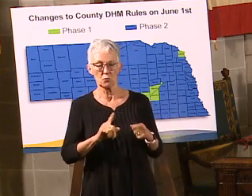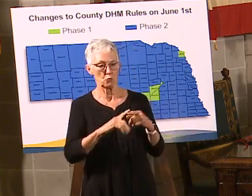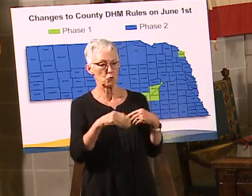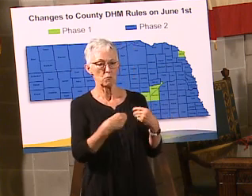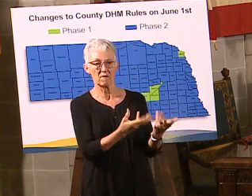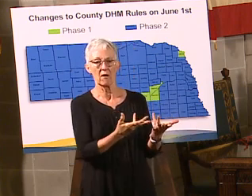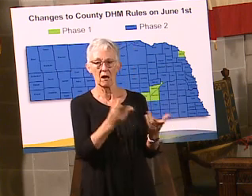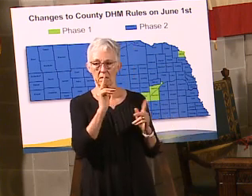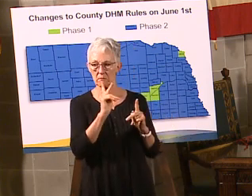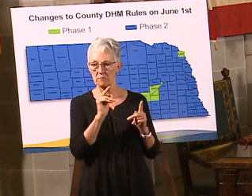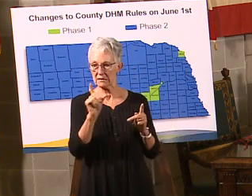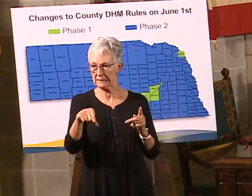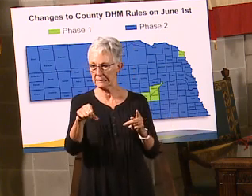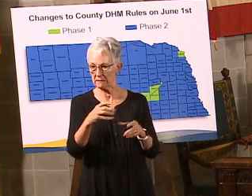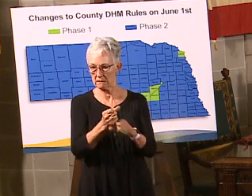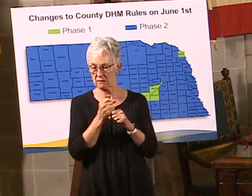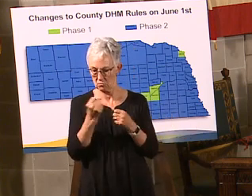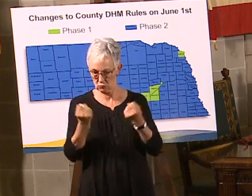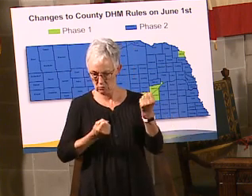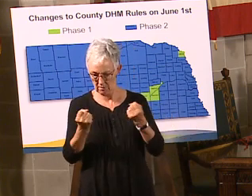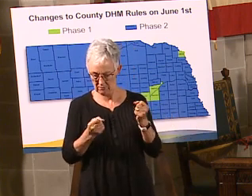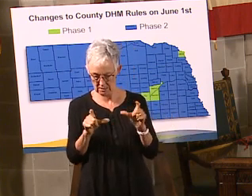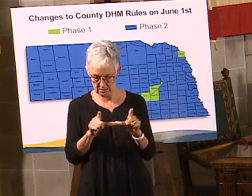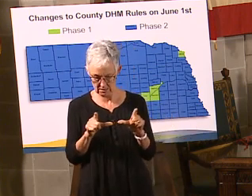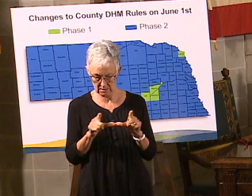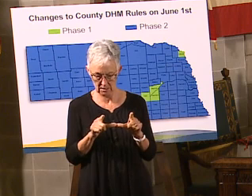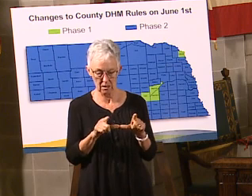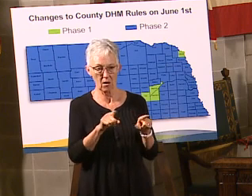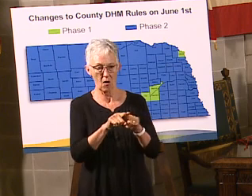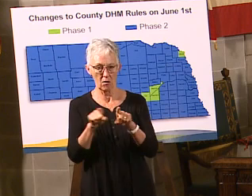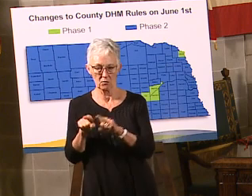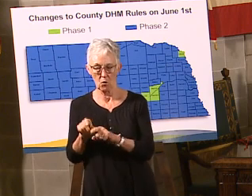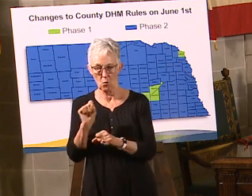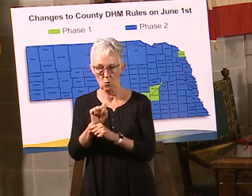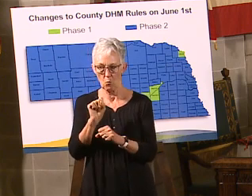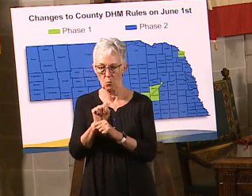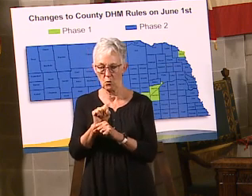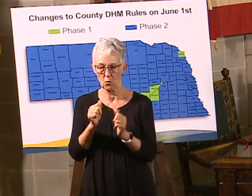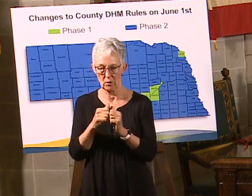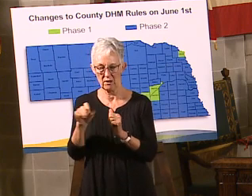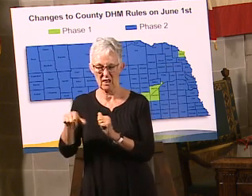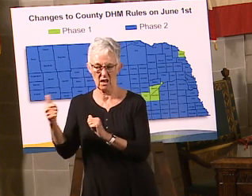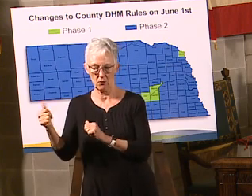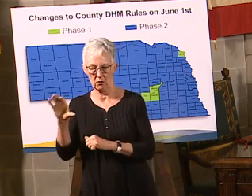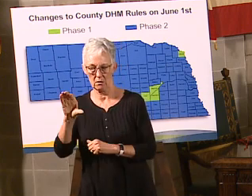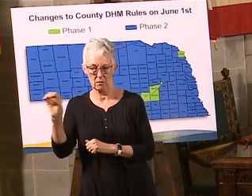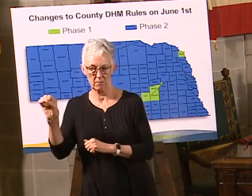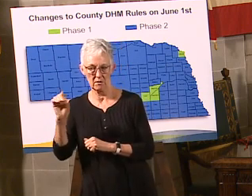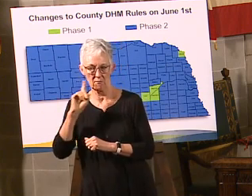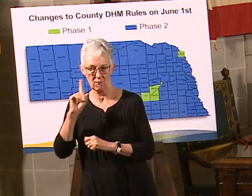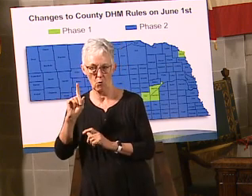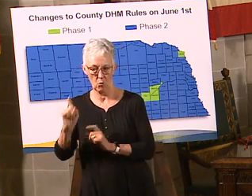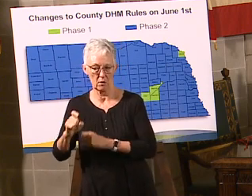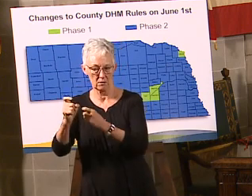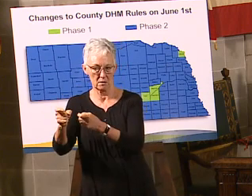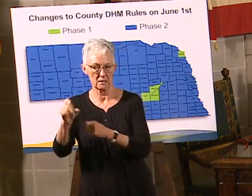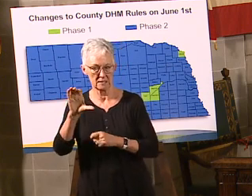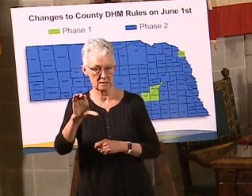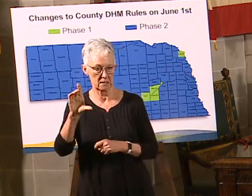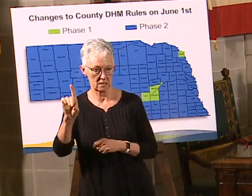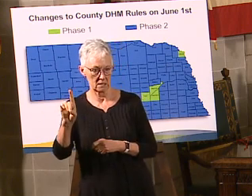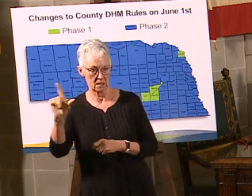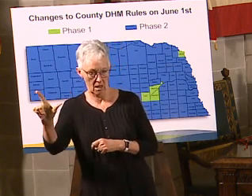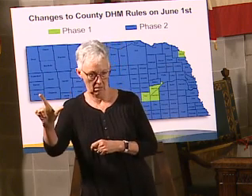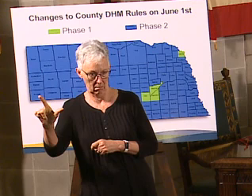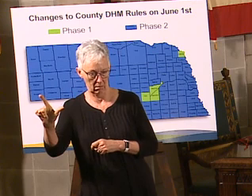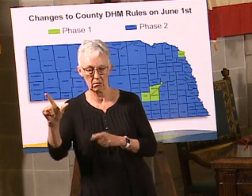driver's licenses. We've also worked with third-party providers on CDLs, those commercial driver's licenses, and we've been able to help about 700